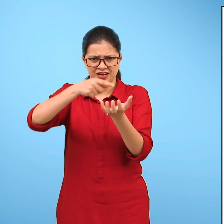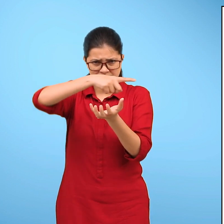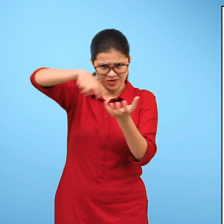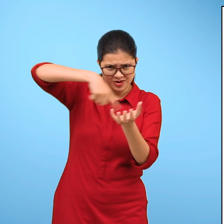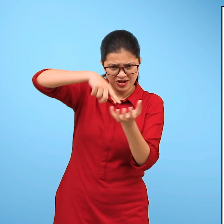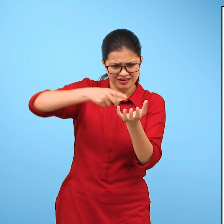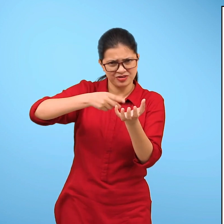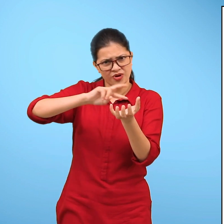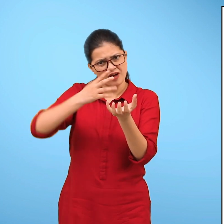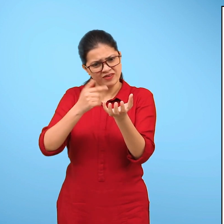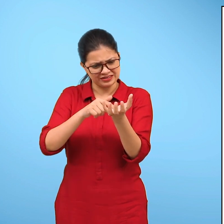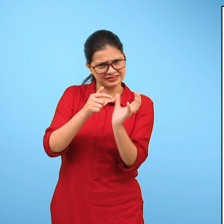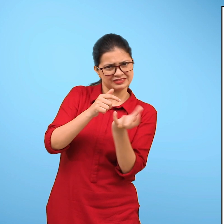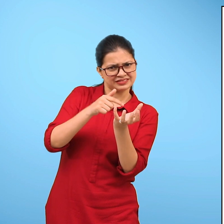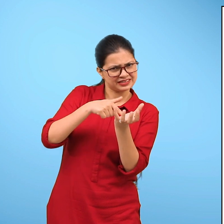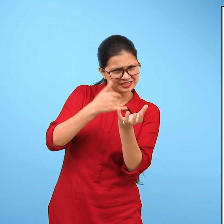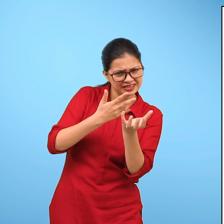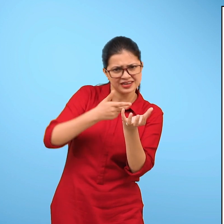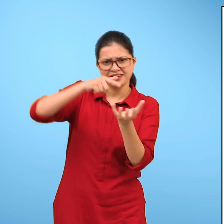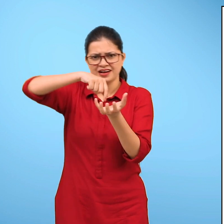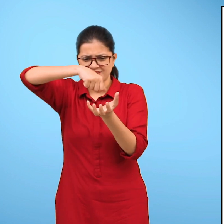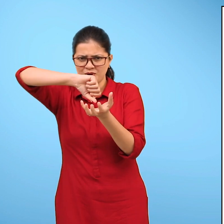Does the ball rotate freely inside the bowl?